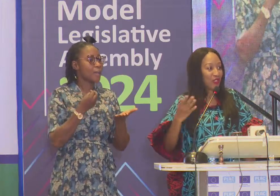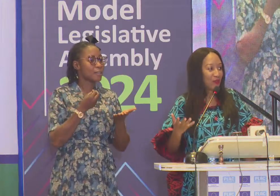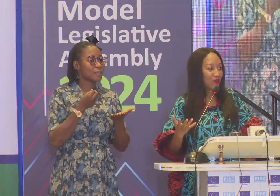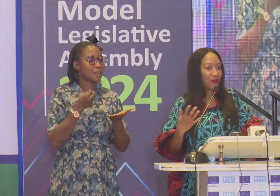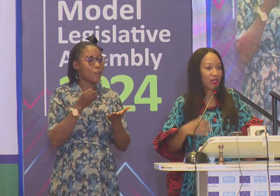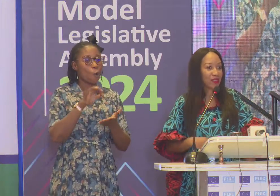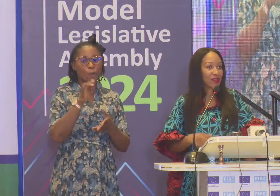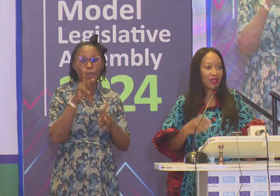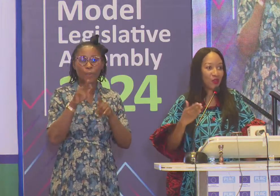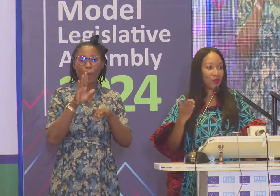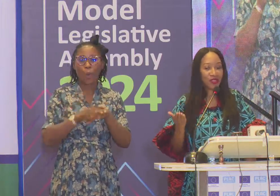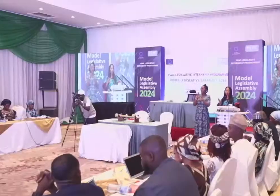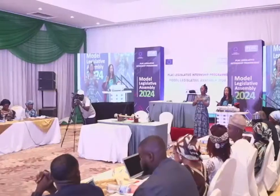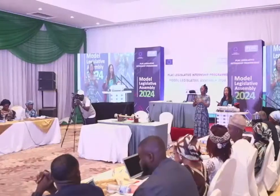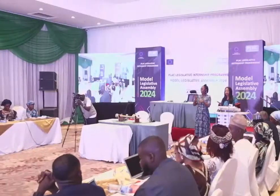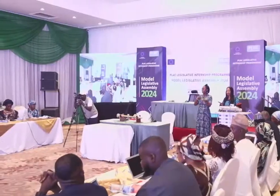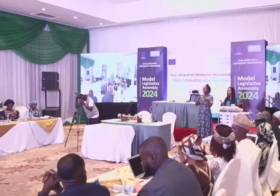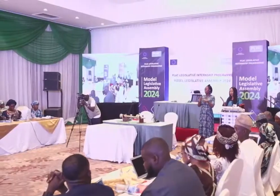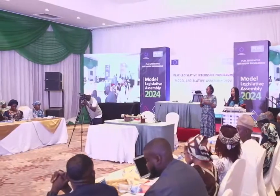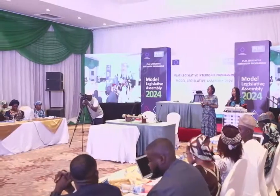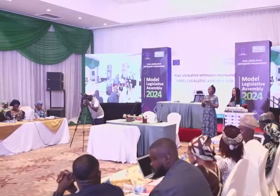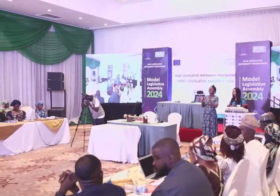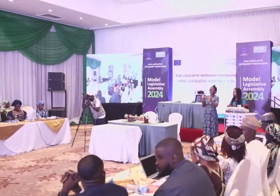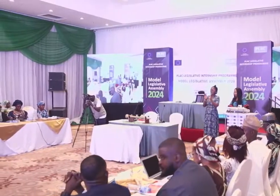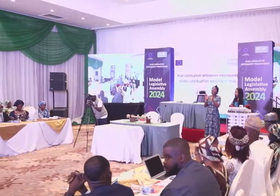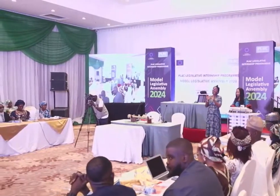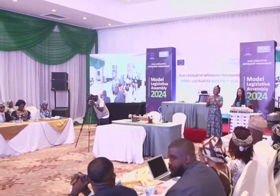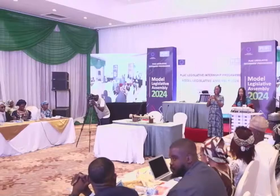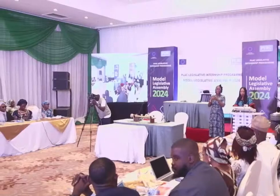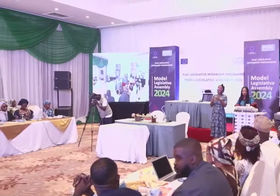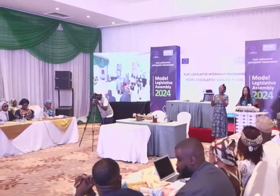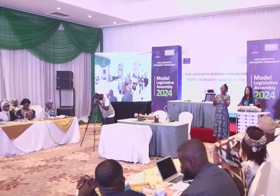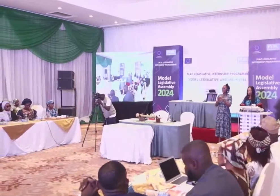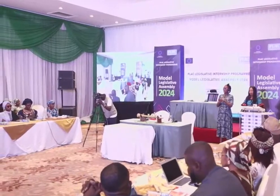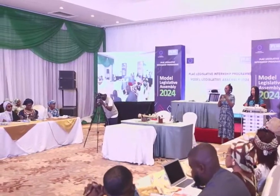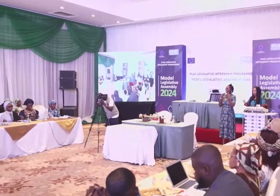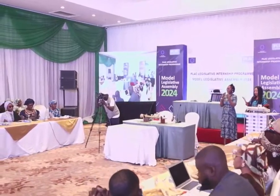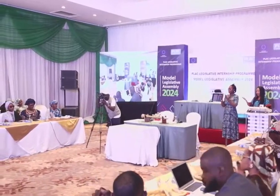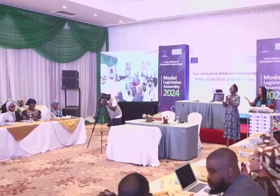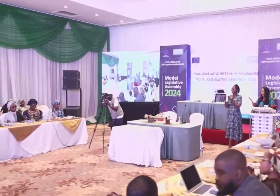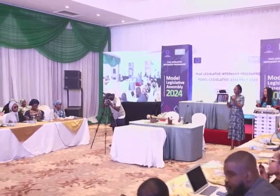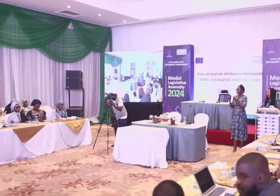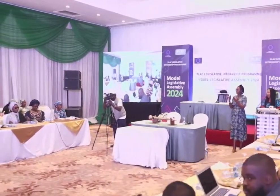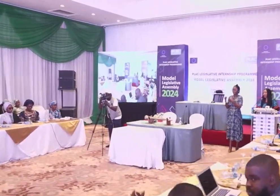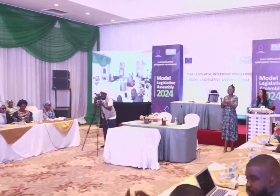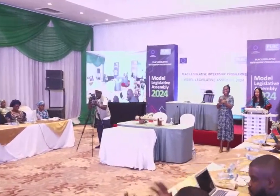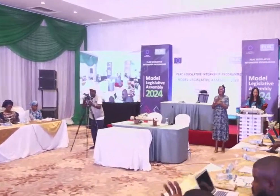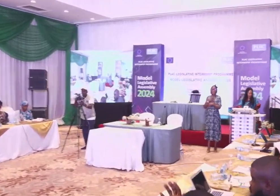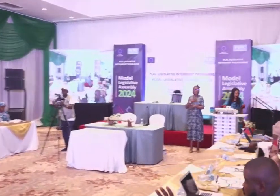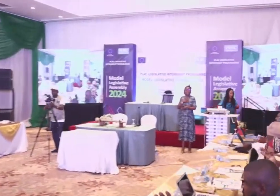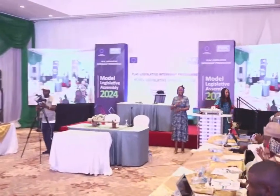on their performance, and then we'll present the certificates and call it a day. Thank you very much. Interns, please.